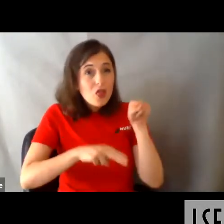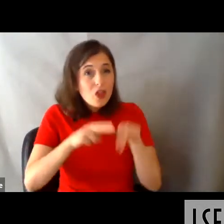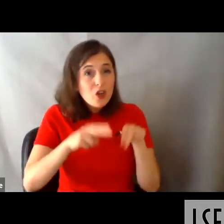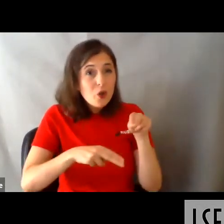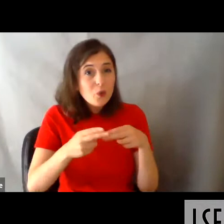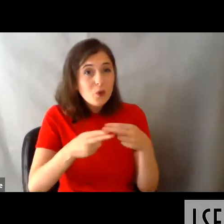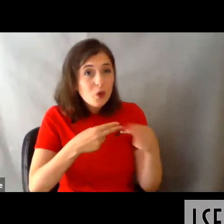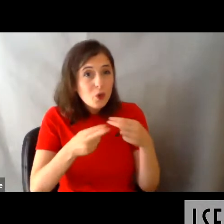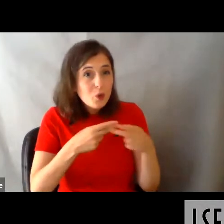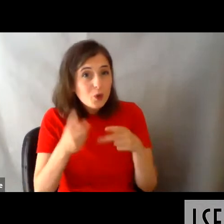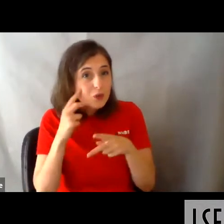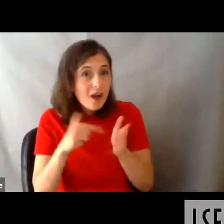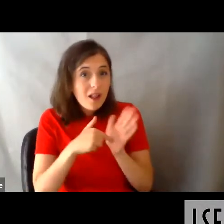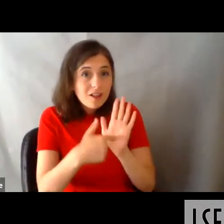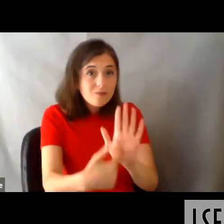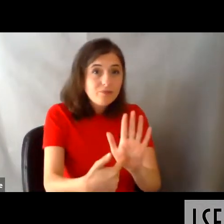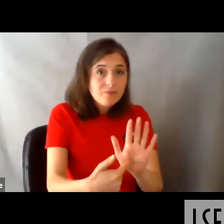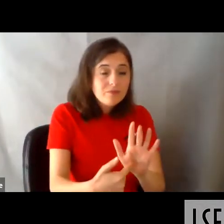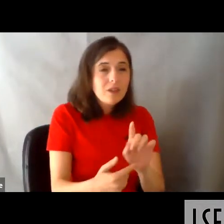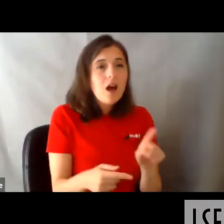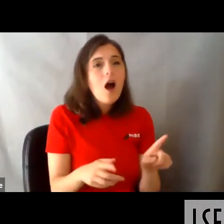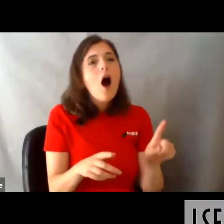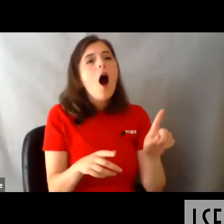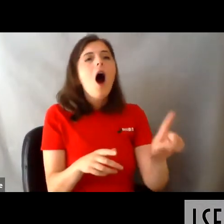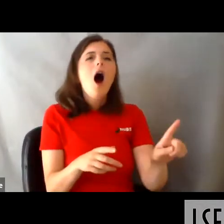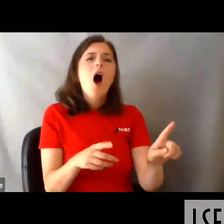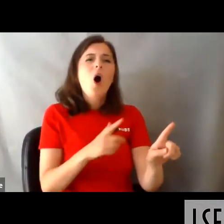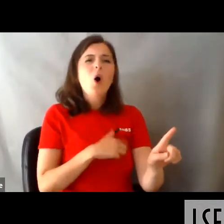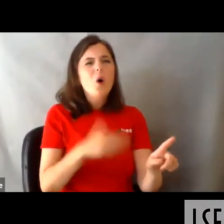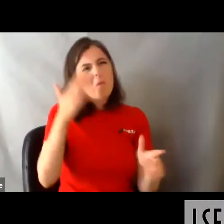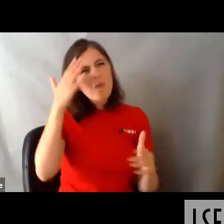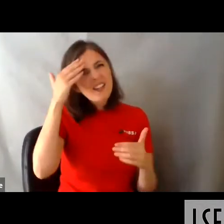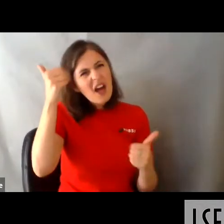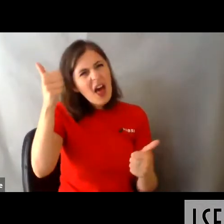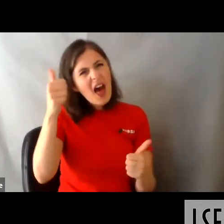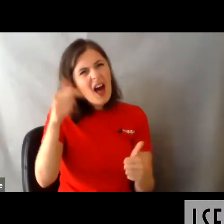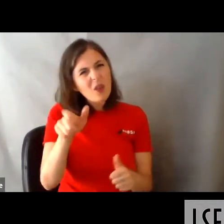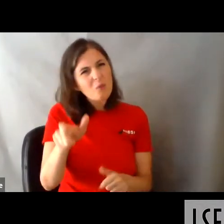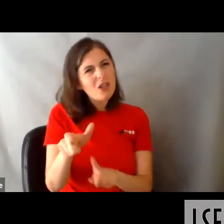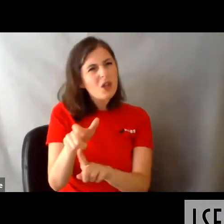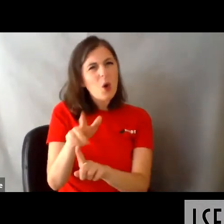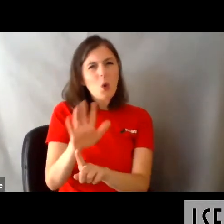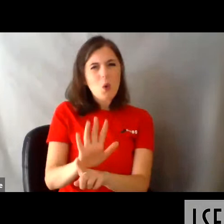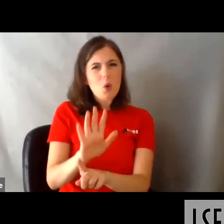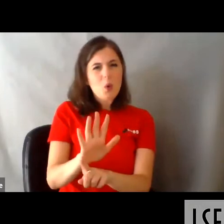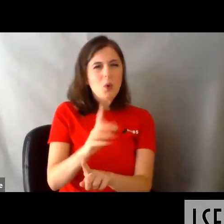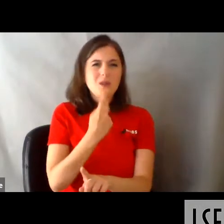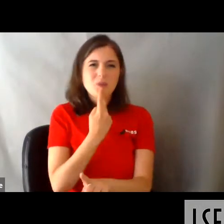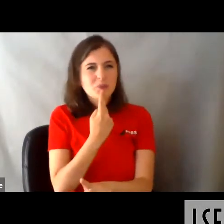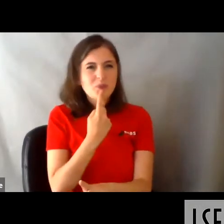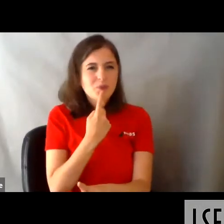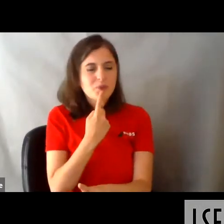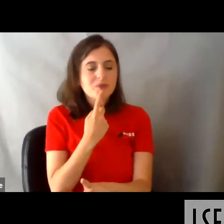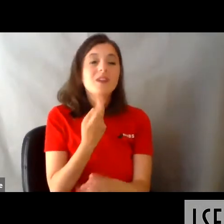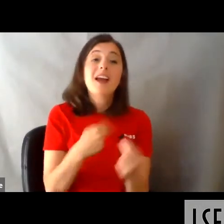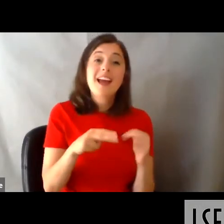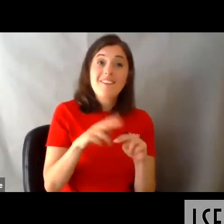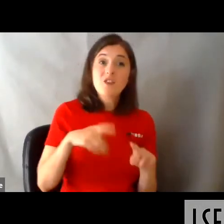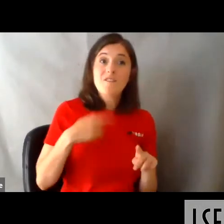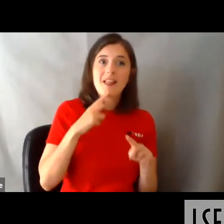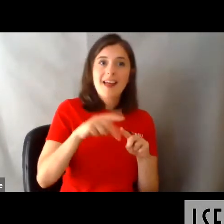smiles broaden. She just had a short fuse. Oh, if you feel like jumping, you'll get a state-sponsored